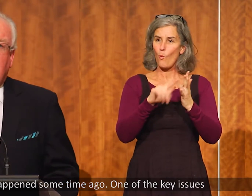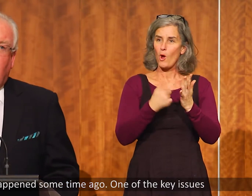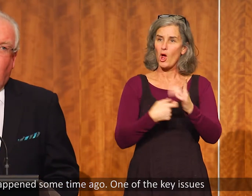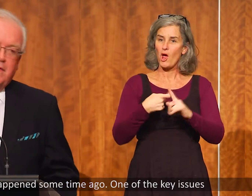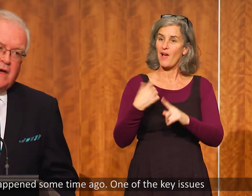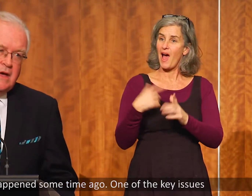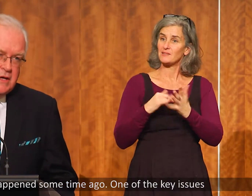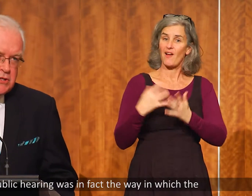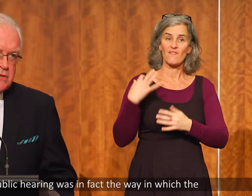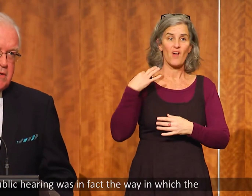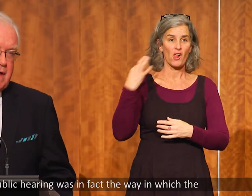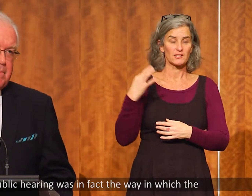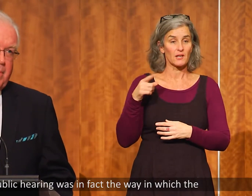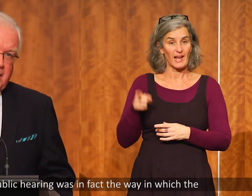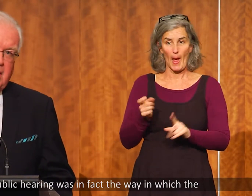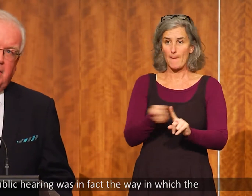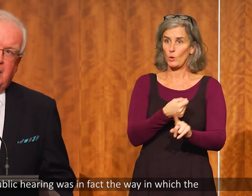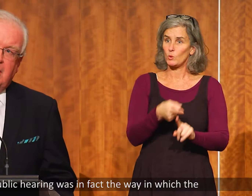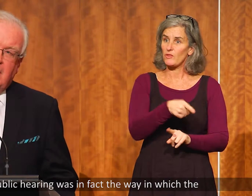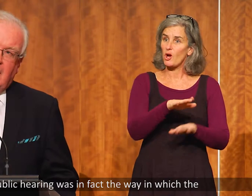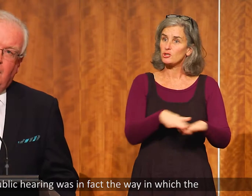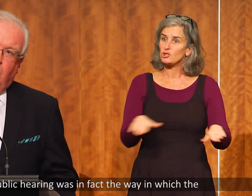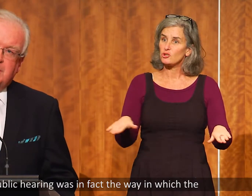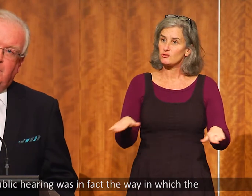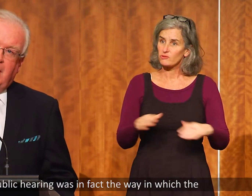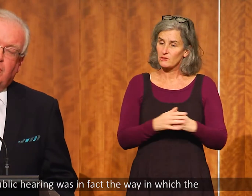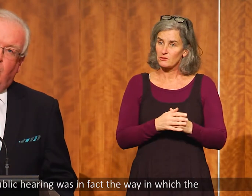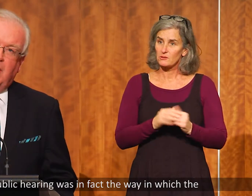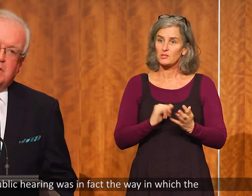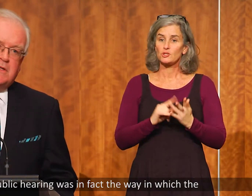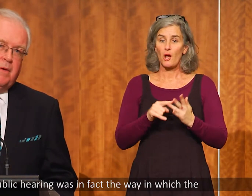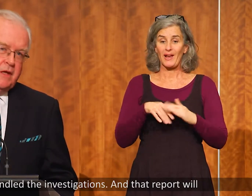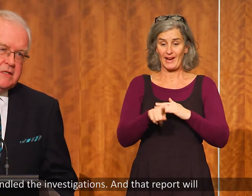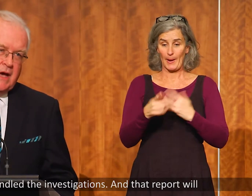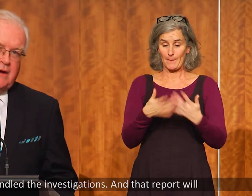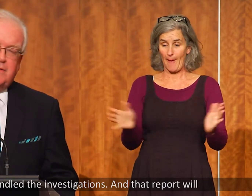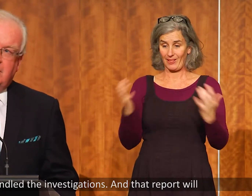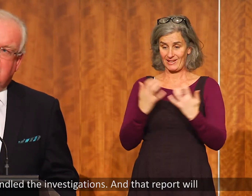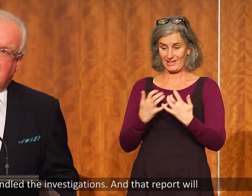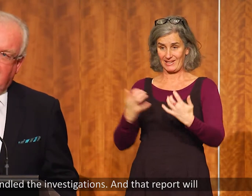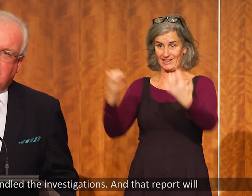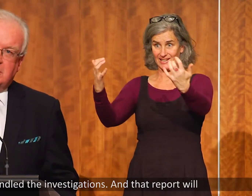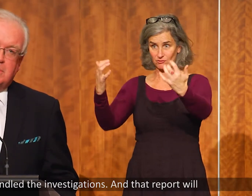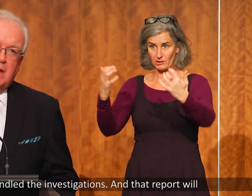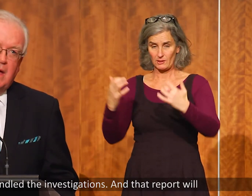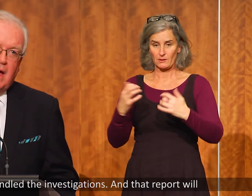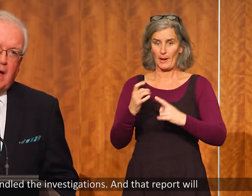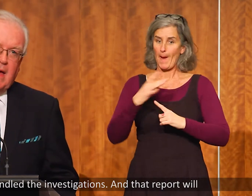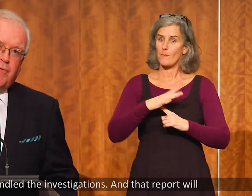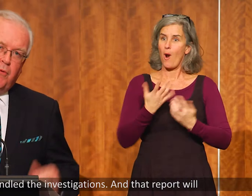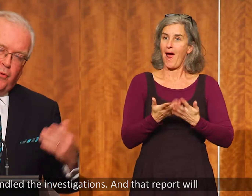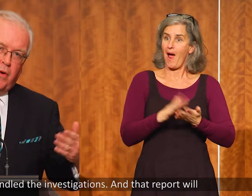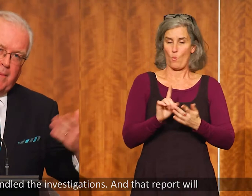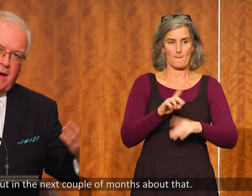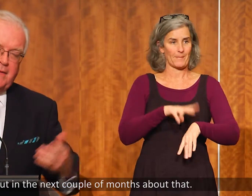ago. One of the key issues of that public hearing was in fact the way in which the police handled the investigations.